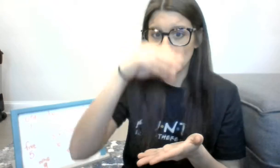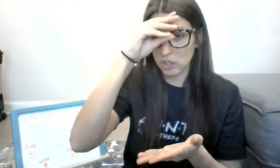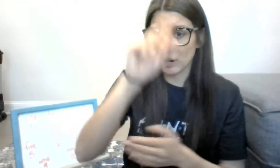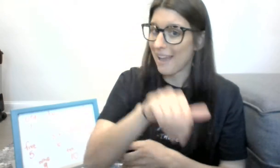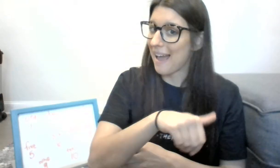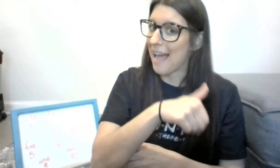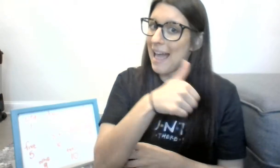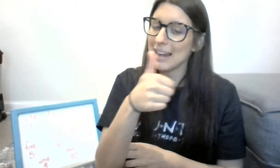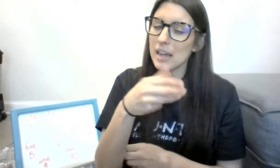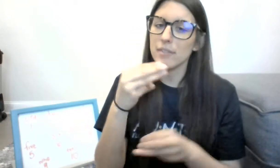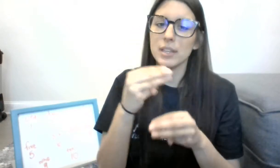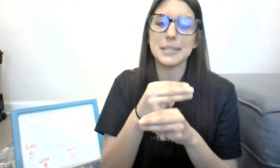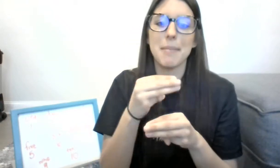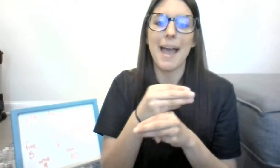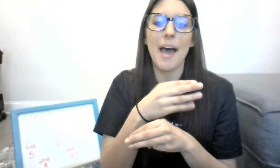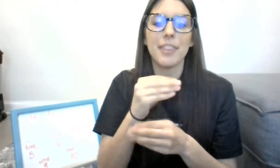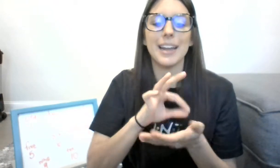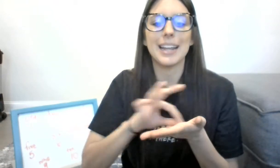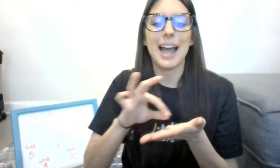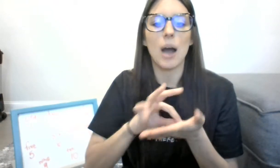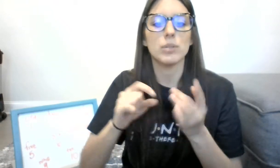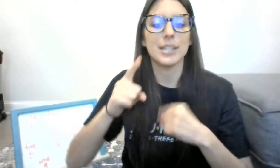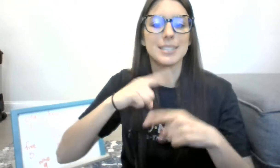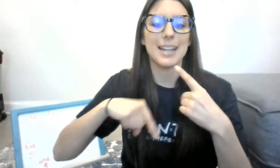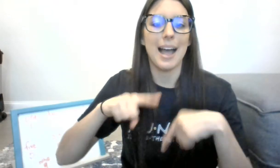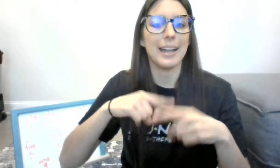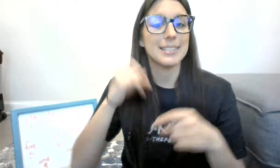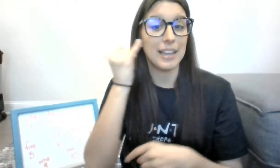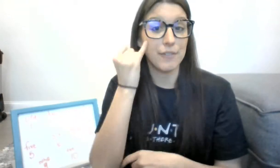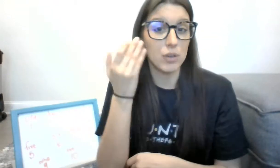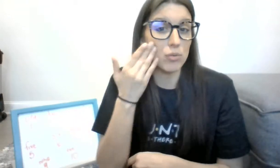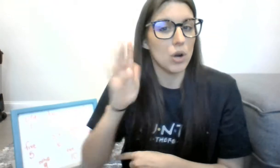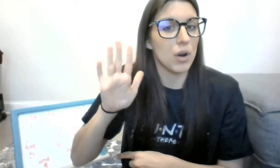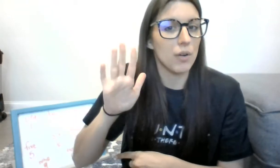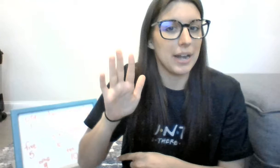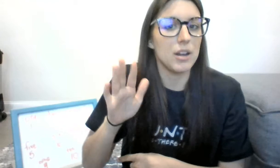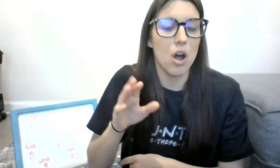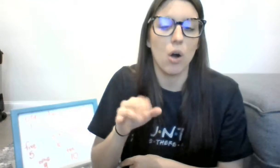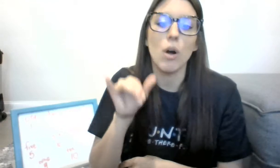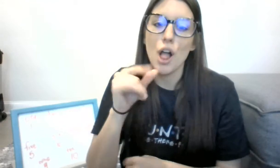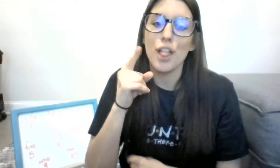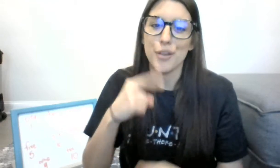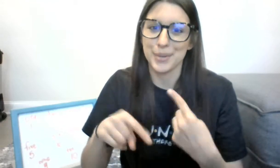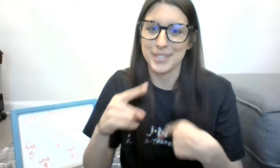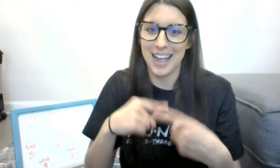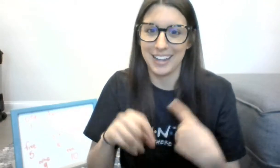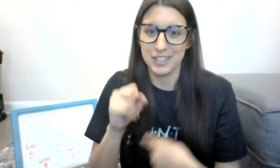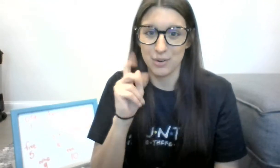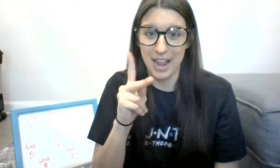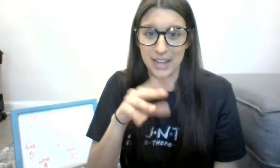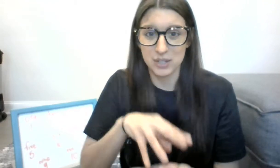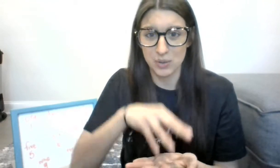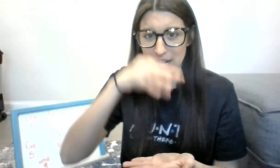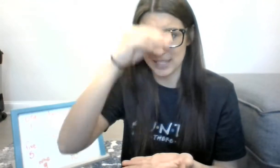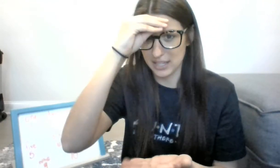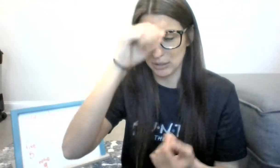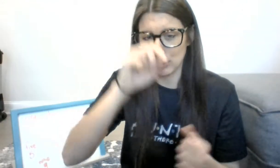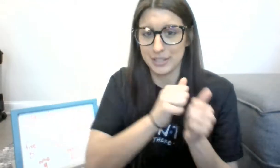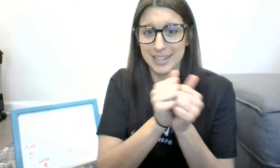learn any of these math and counting signs if you don't already know those signs, okay? So you guys can learn